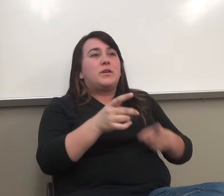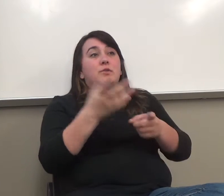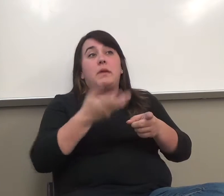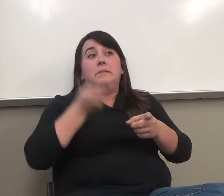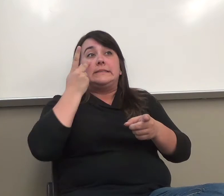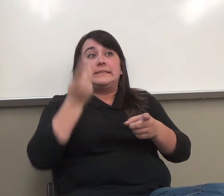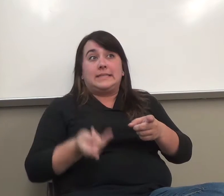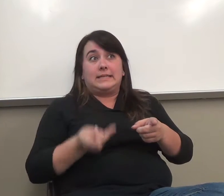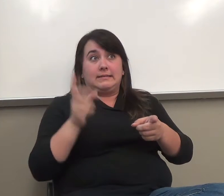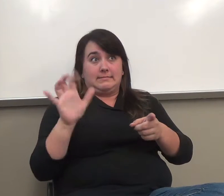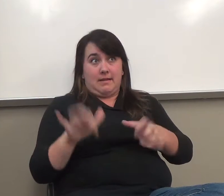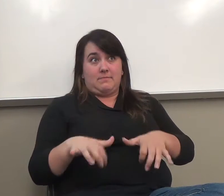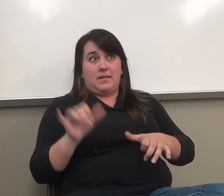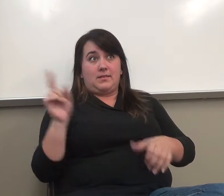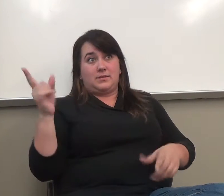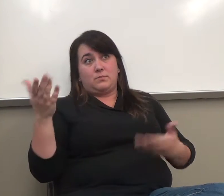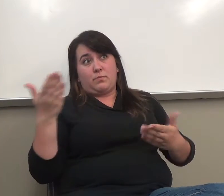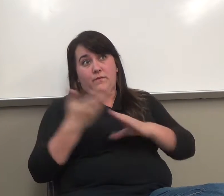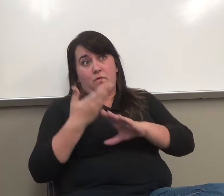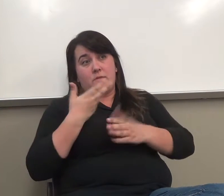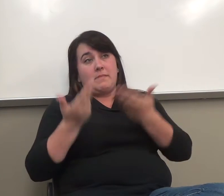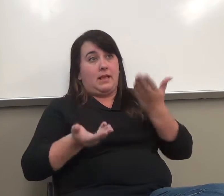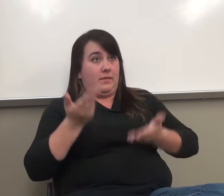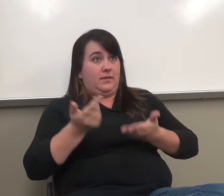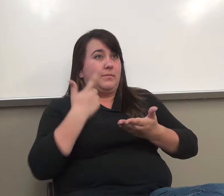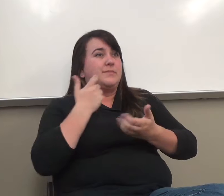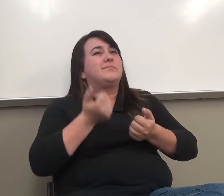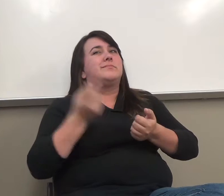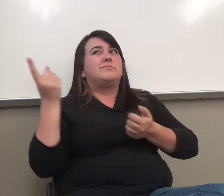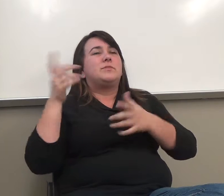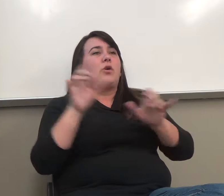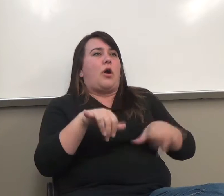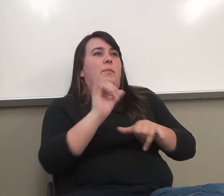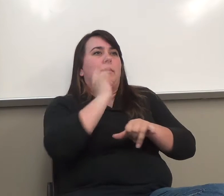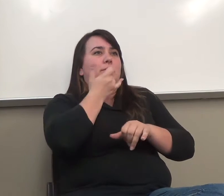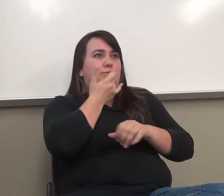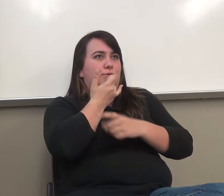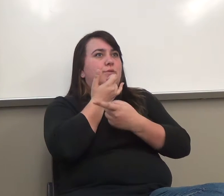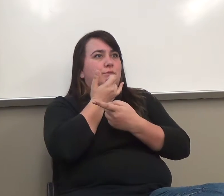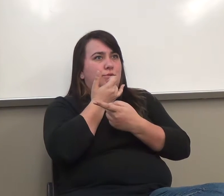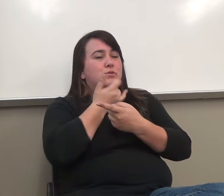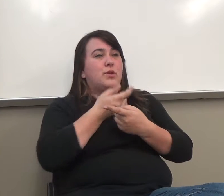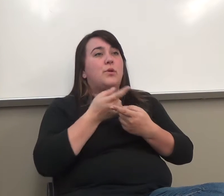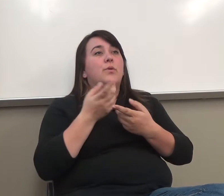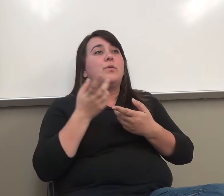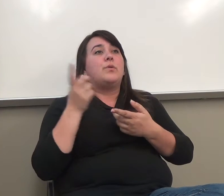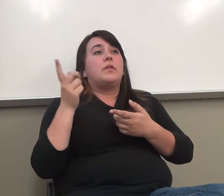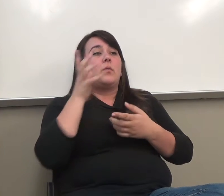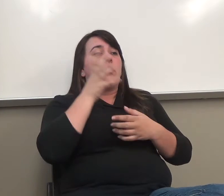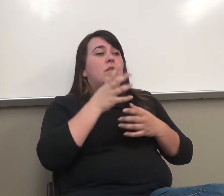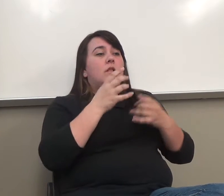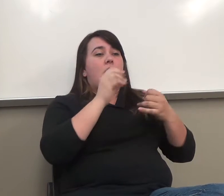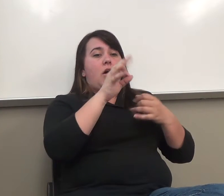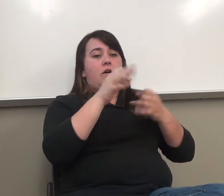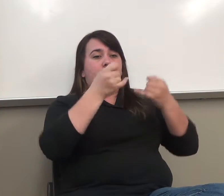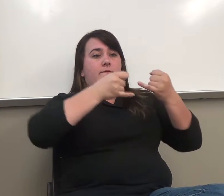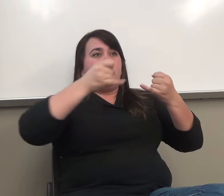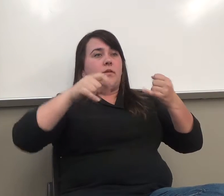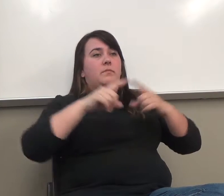like this, because a lot of people do this. So this is not going to give you, it's not going to say